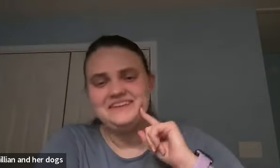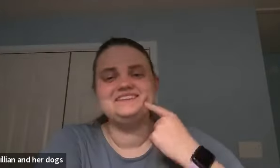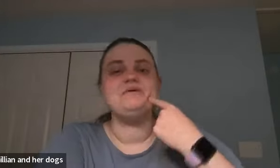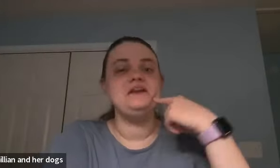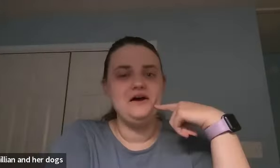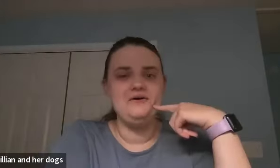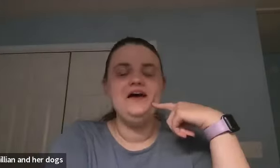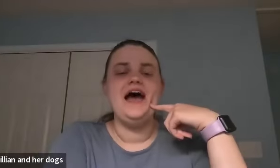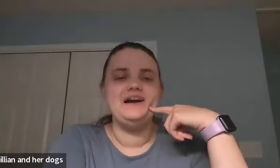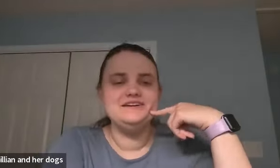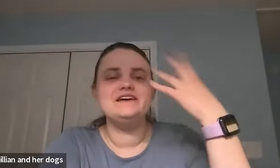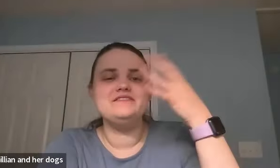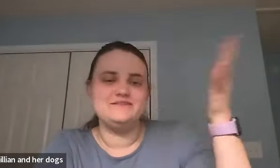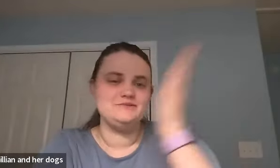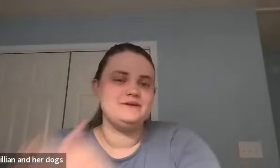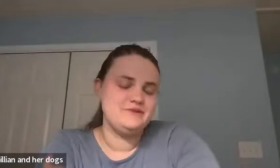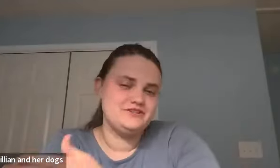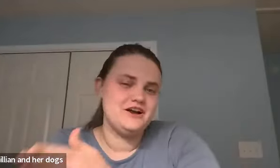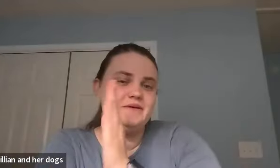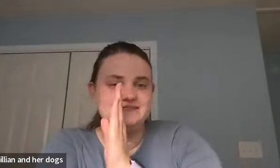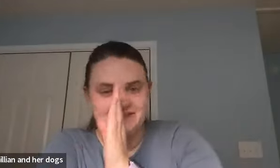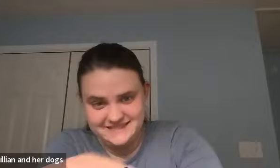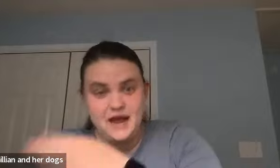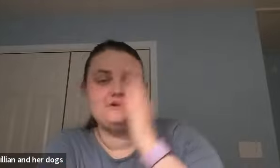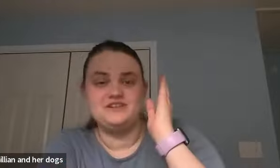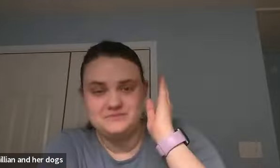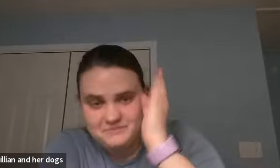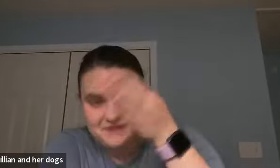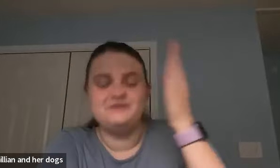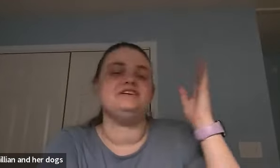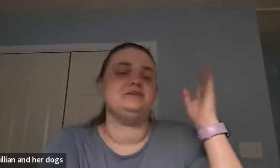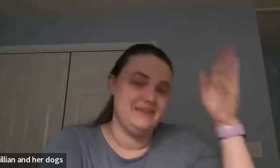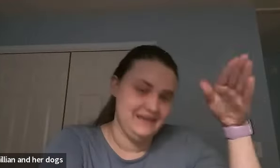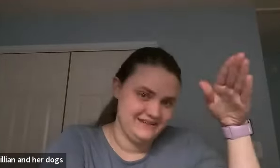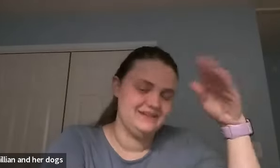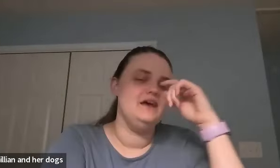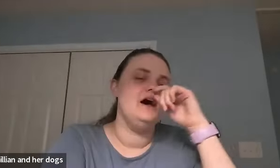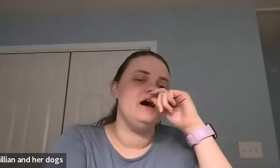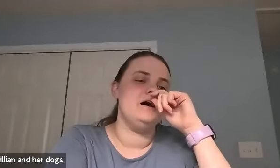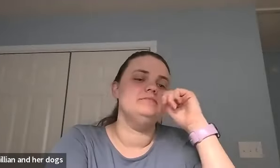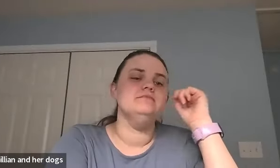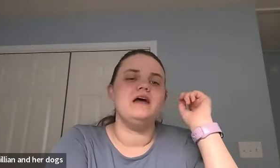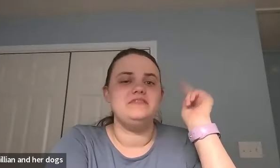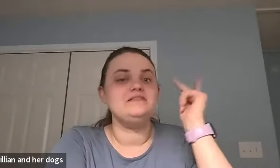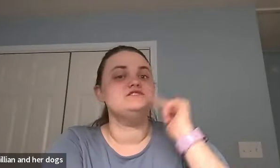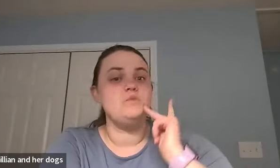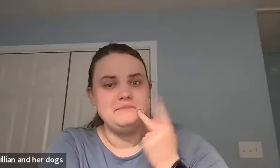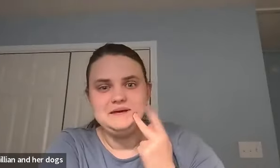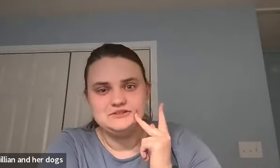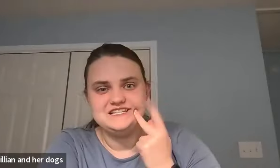So I know, how do you tell the difference between when you're talking about something sour, talking about a pickle, and talking about candy? I think that's why people tend to do